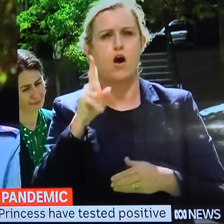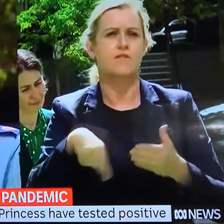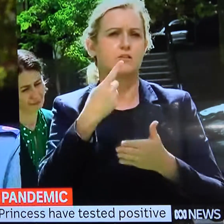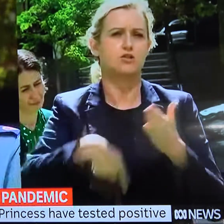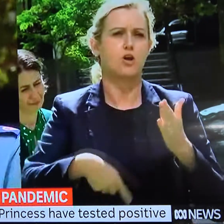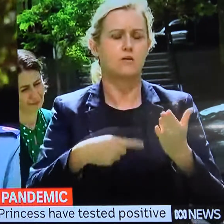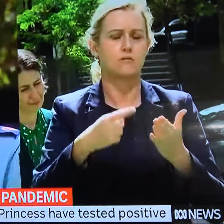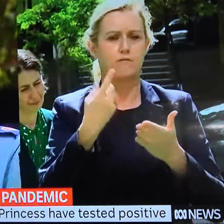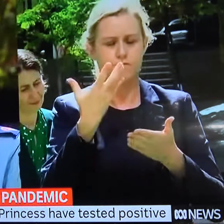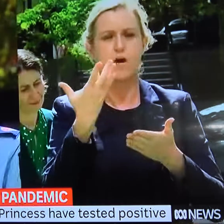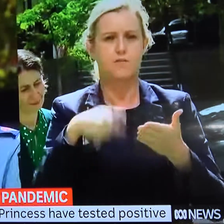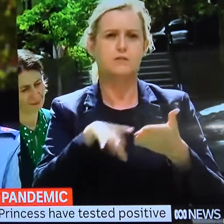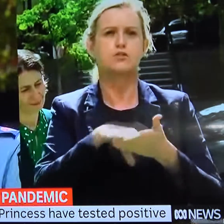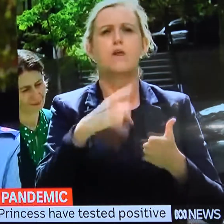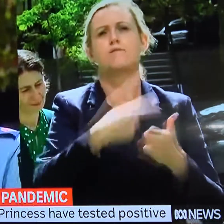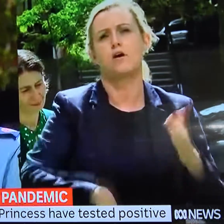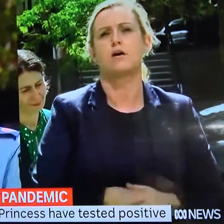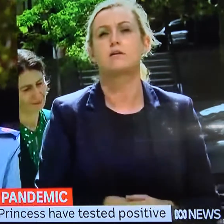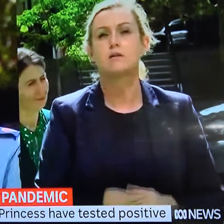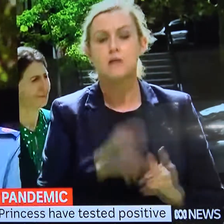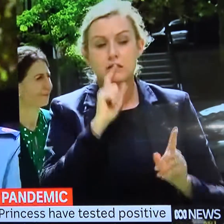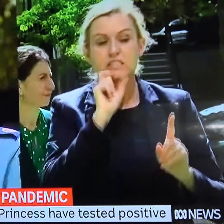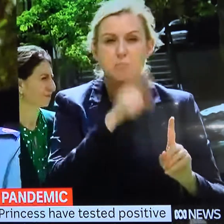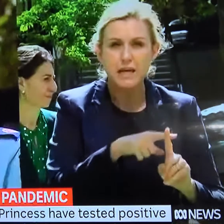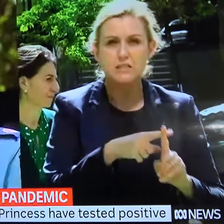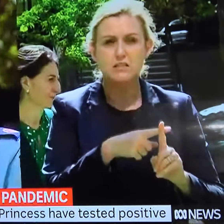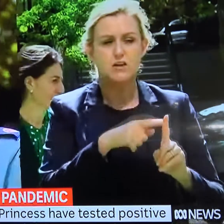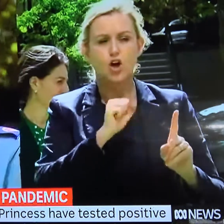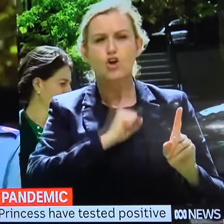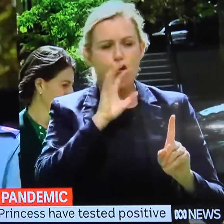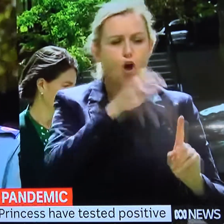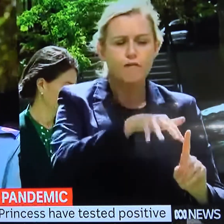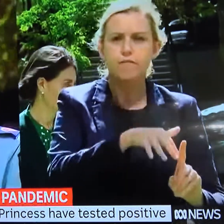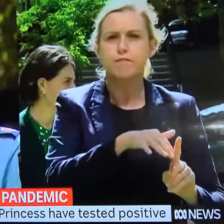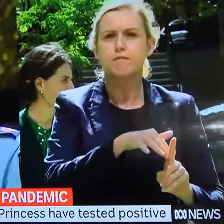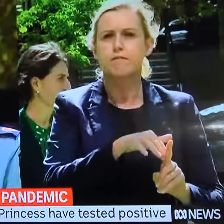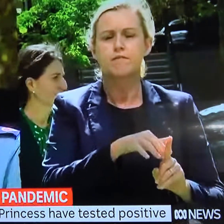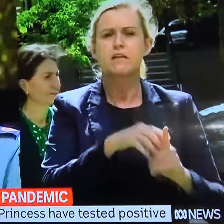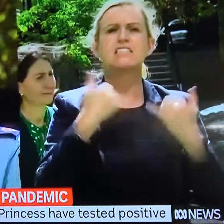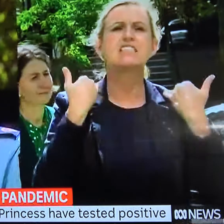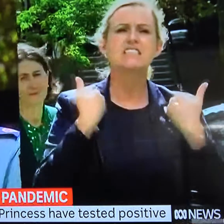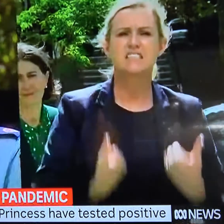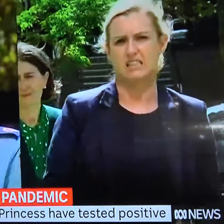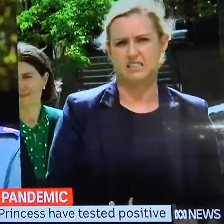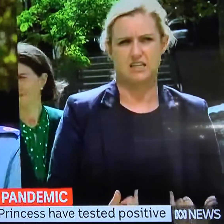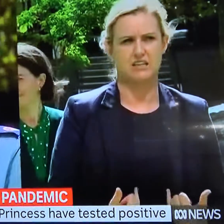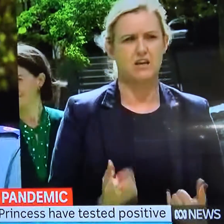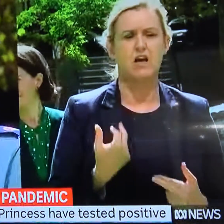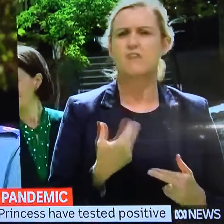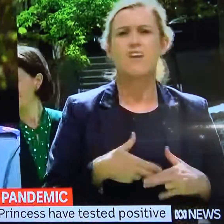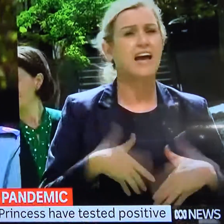Spitting or coughing at public officials is disgusting and against the law. It's disgusting at any